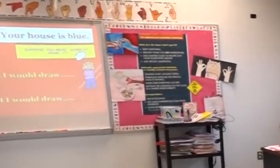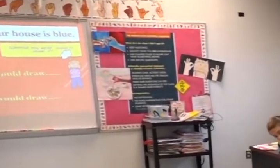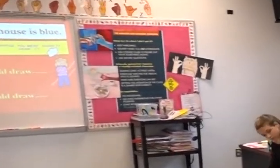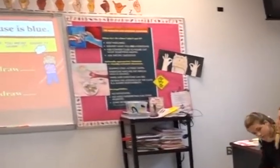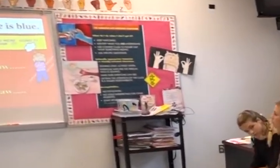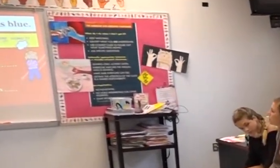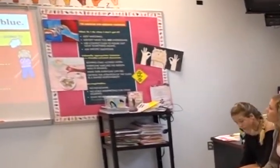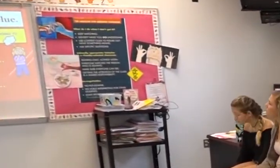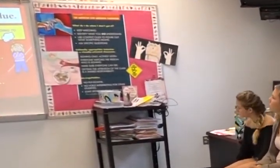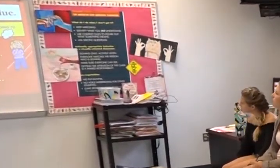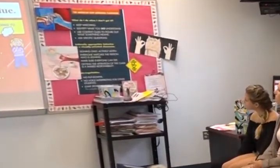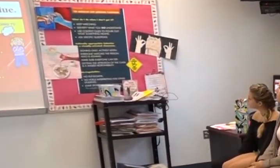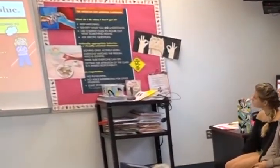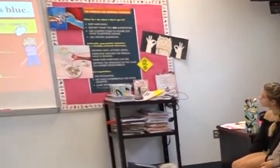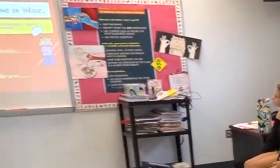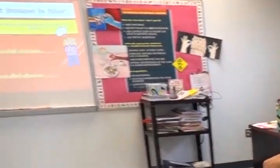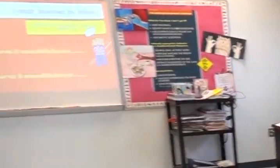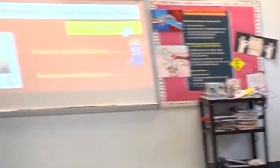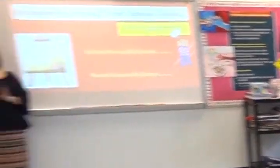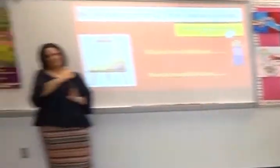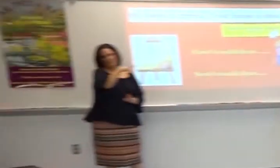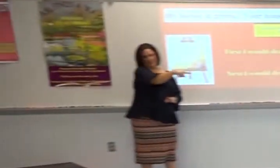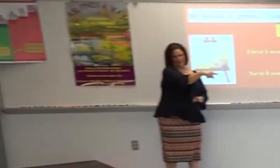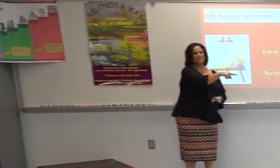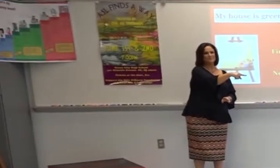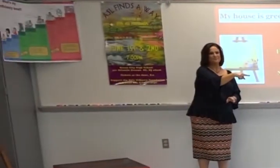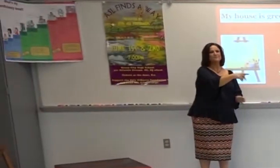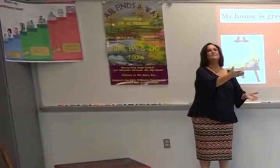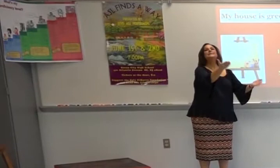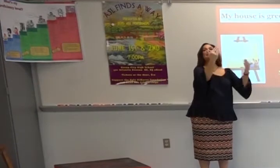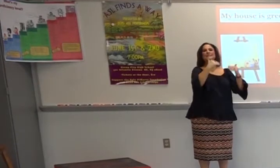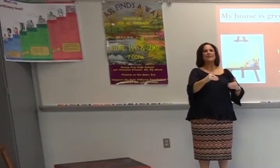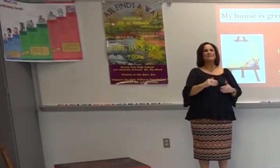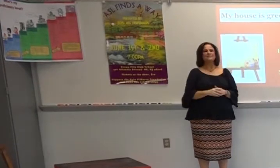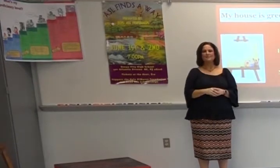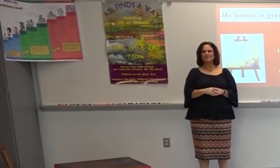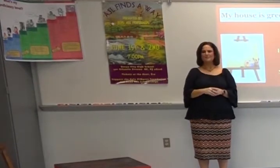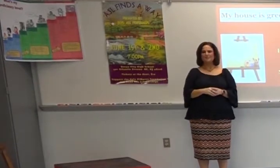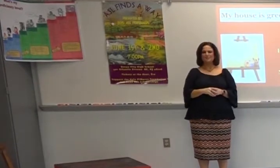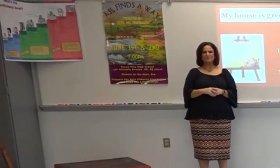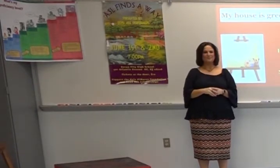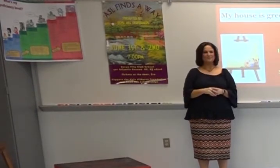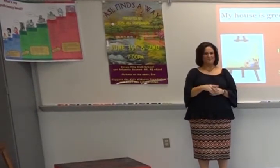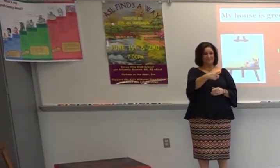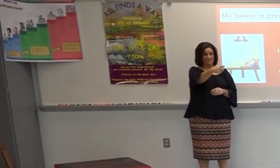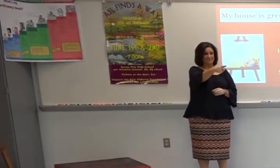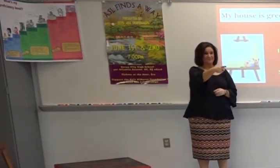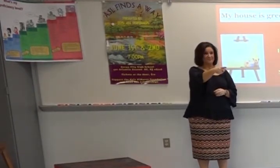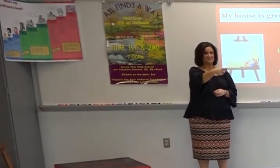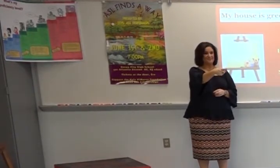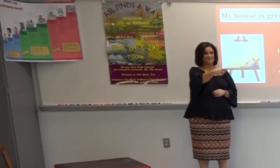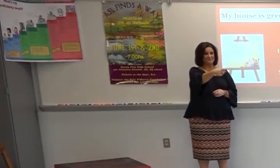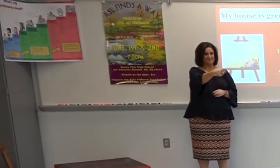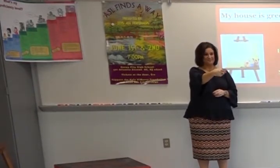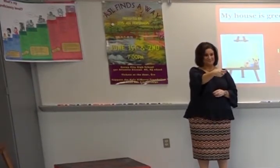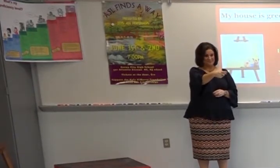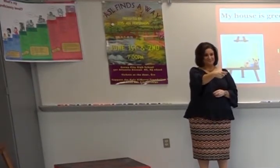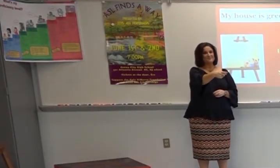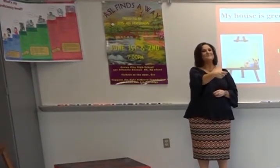house is blue, what would I sign first? And Nate said, my house. Exactly right.